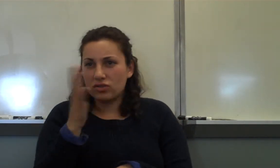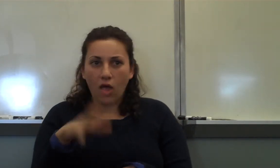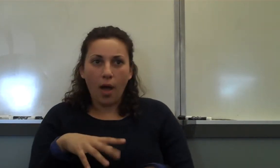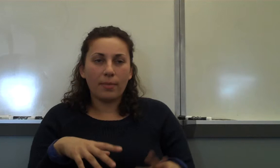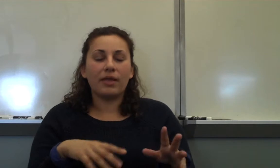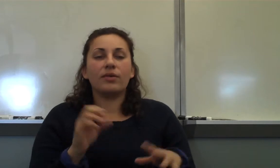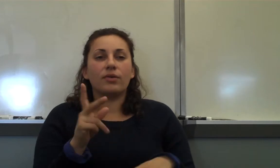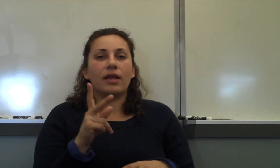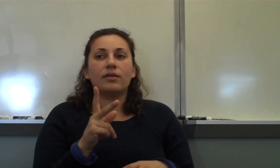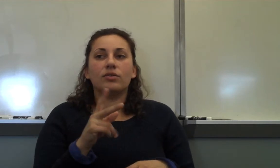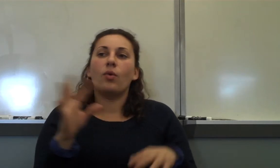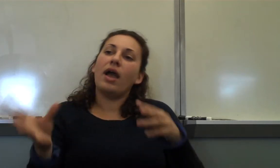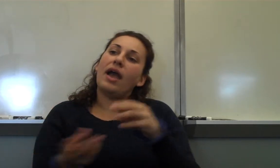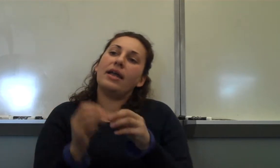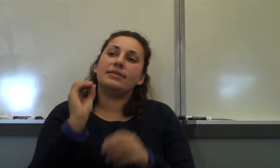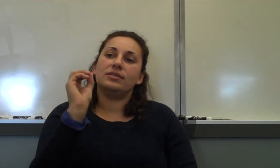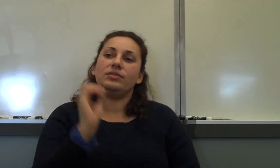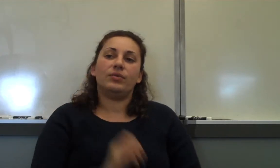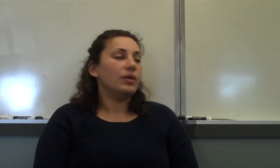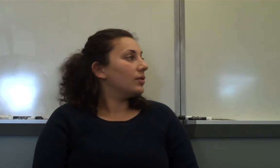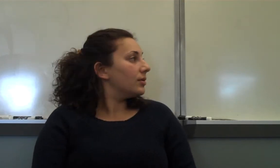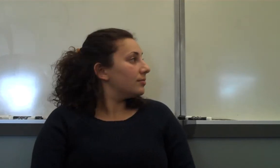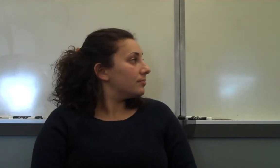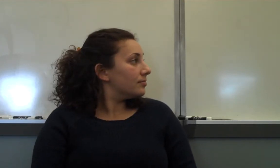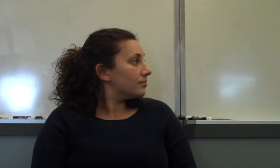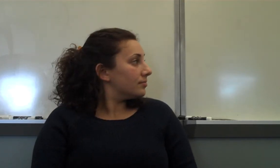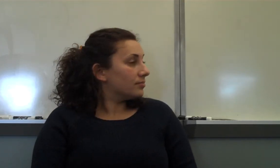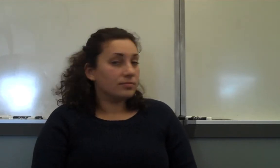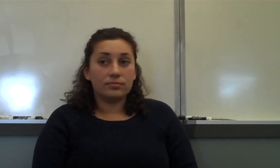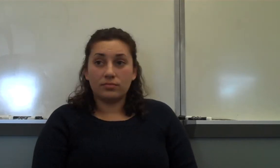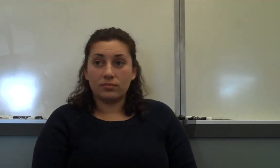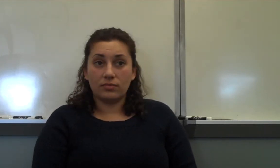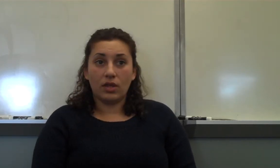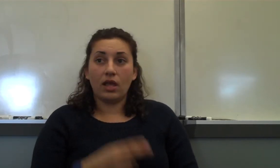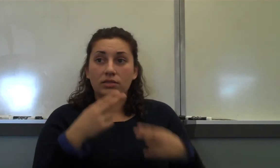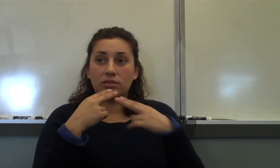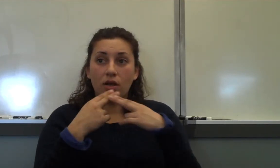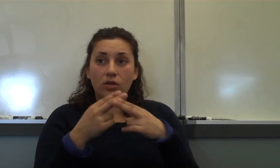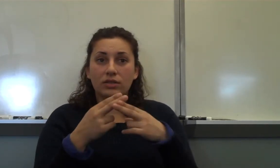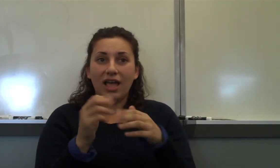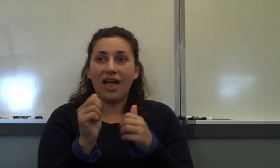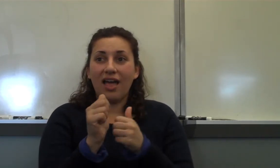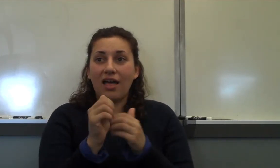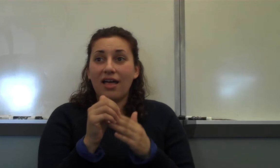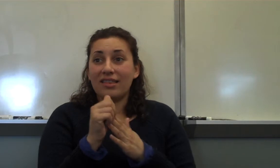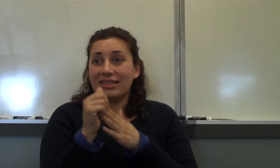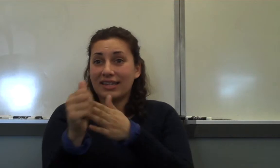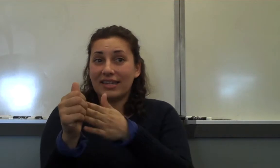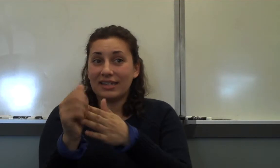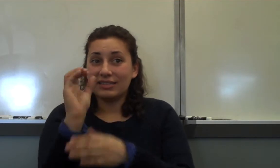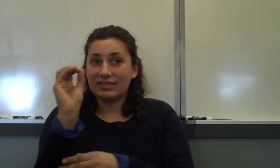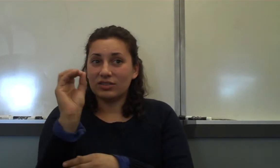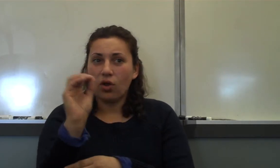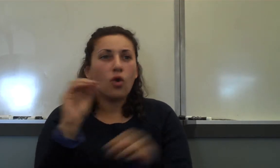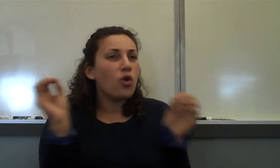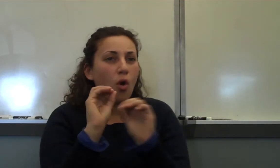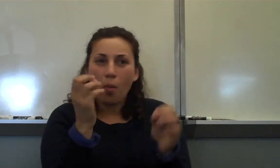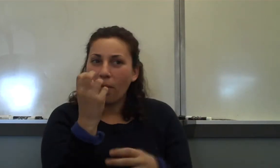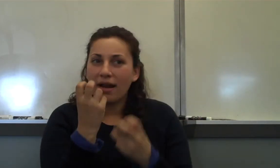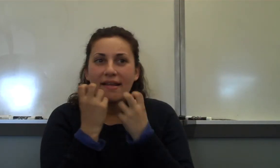we put a 0 there, right? That's called a leading 0. Nobody cares except mathematicians, and they